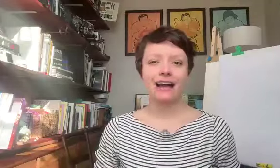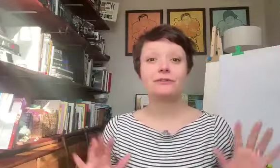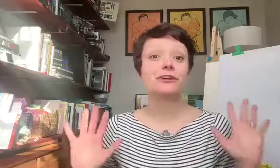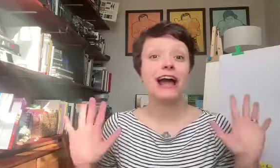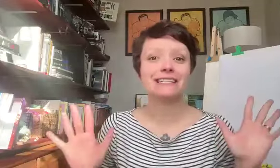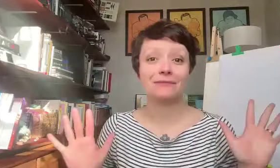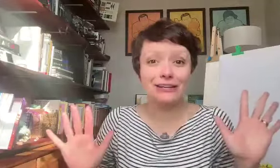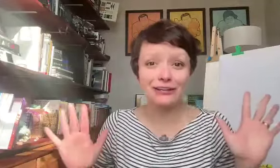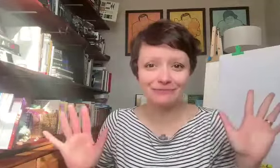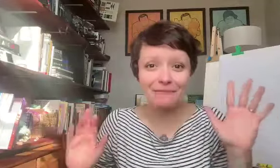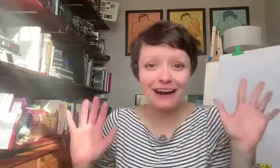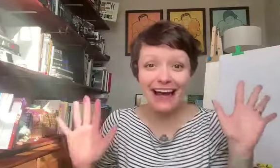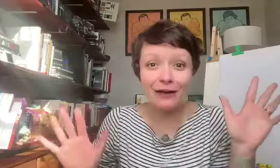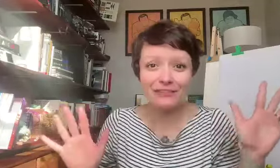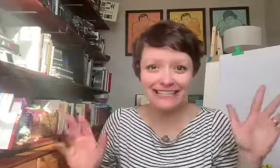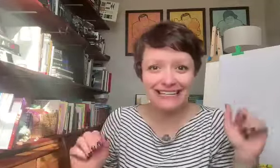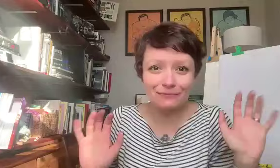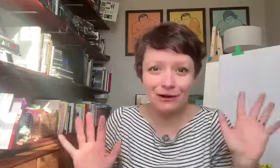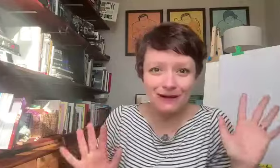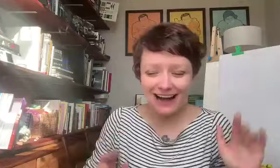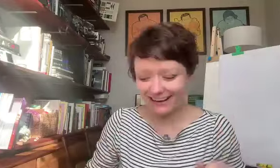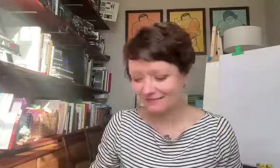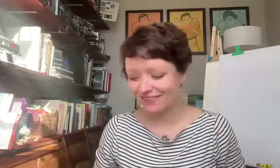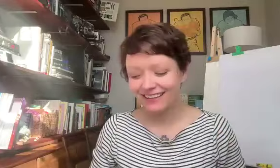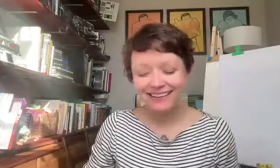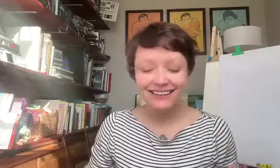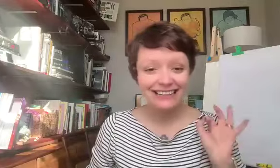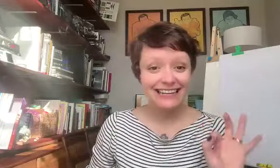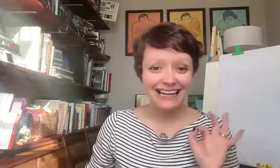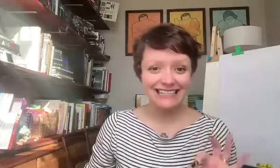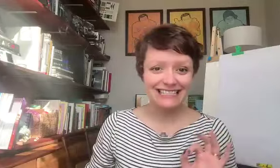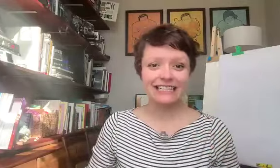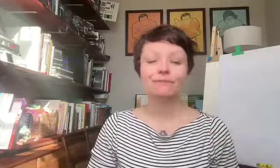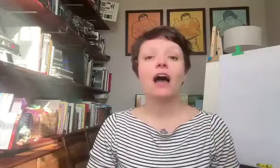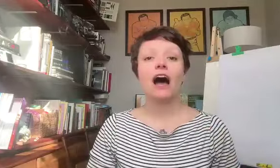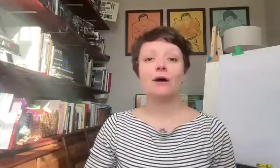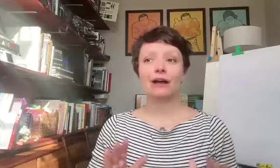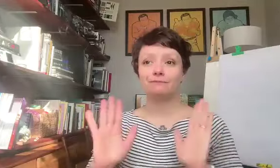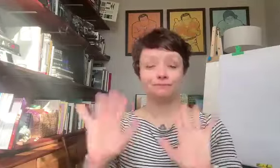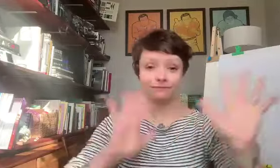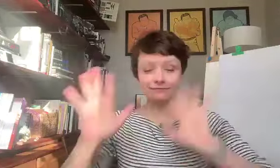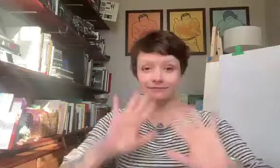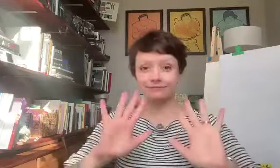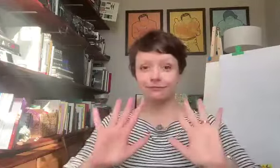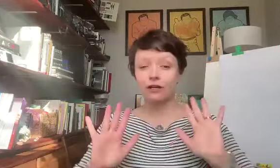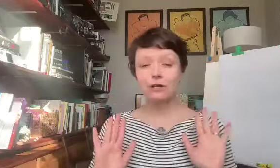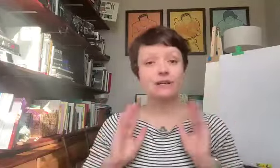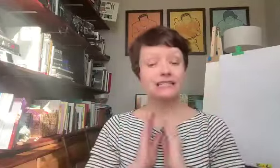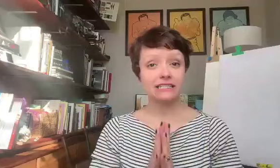I was trying something new. I bought a healthy tea that's a probiotic. Not tasty. Okay. So days of the